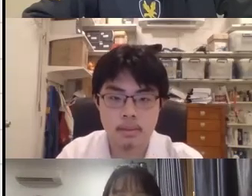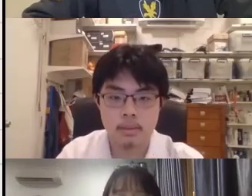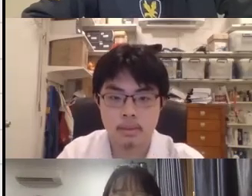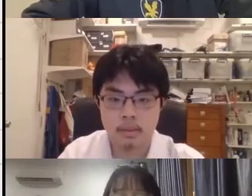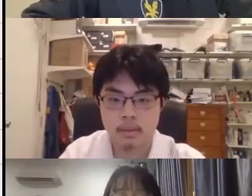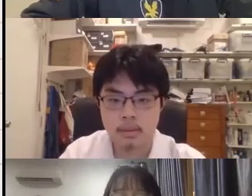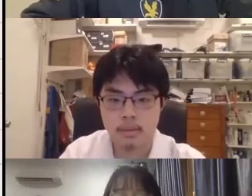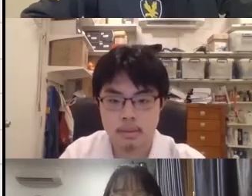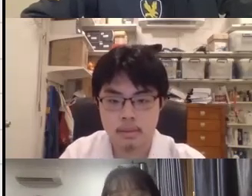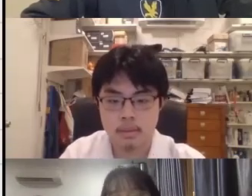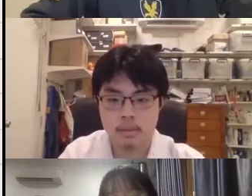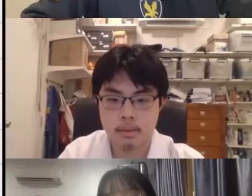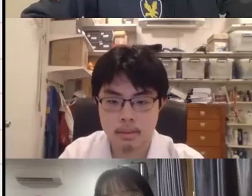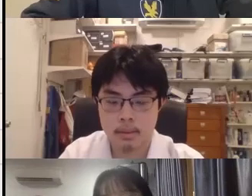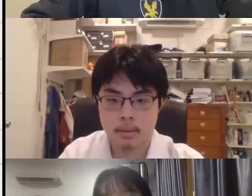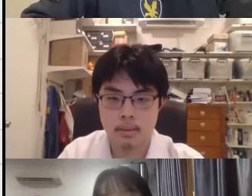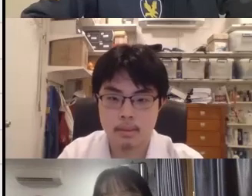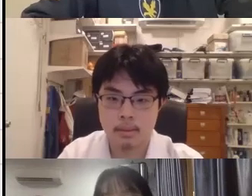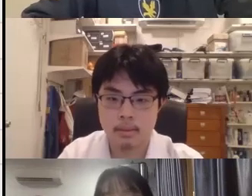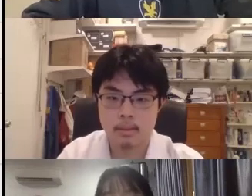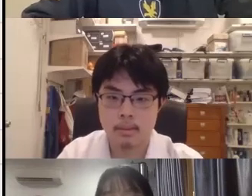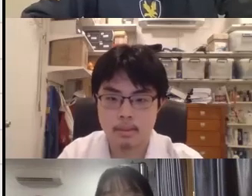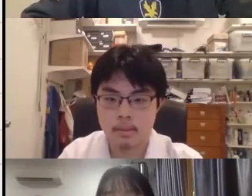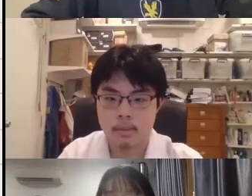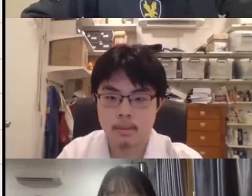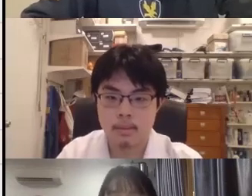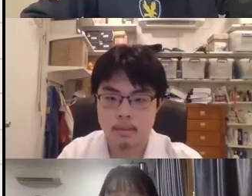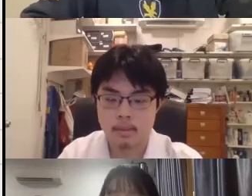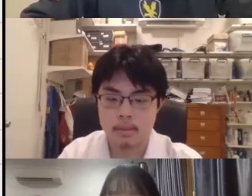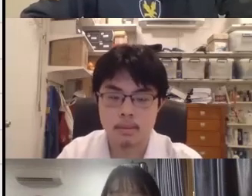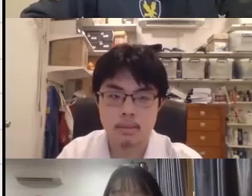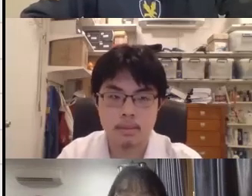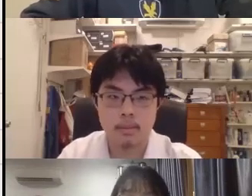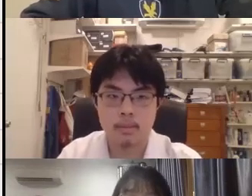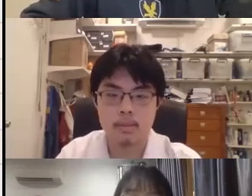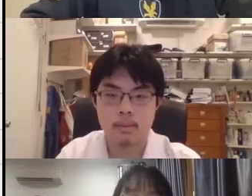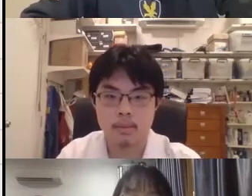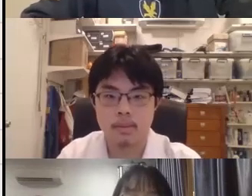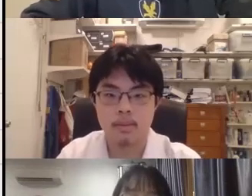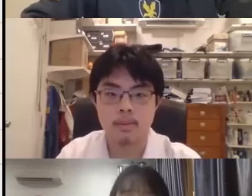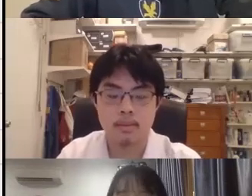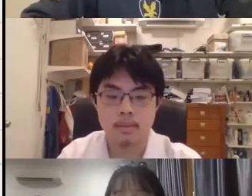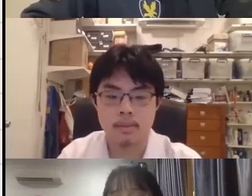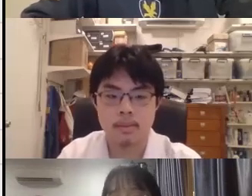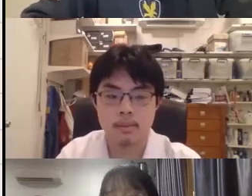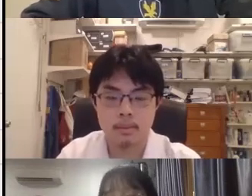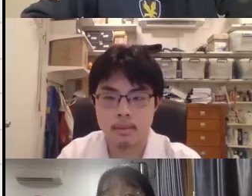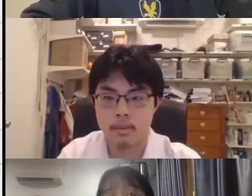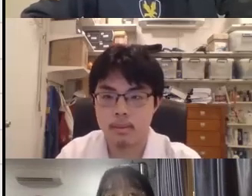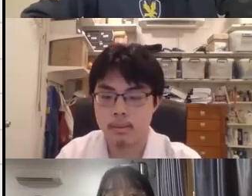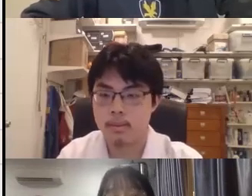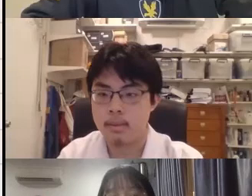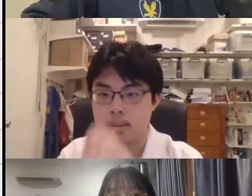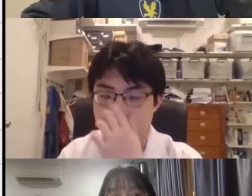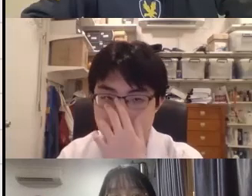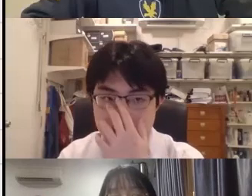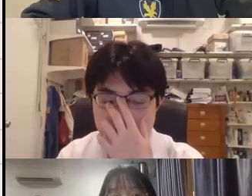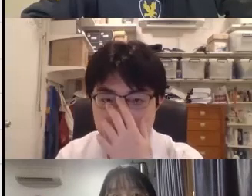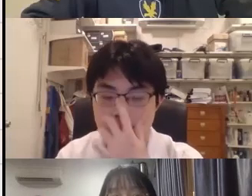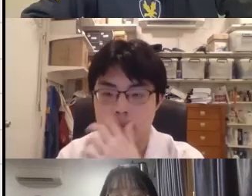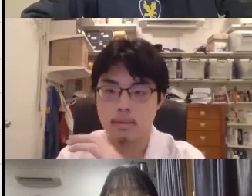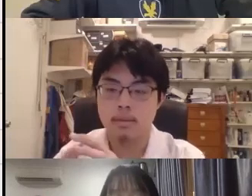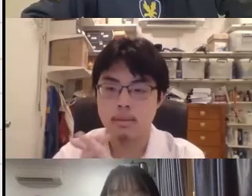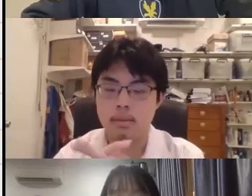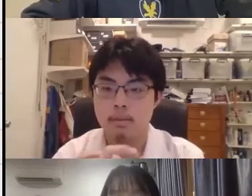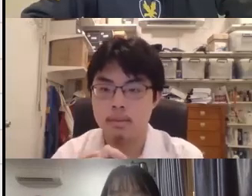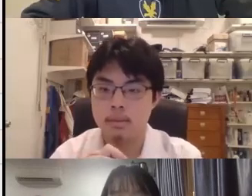different from the sign language used by people who speak Chinese, for example. And even people,